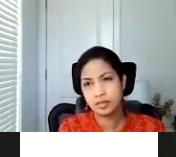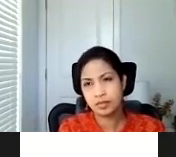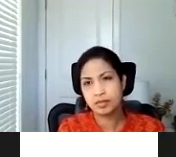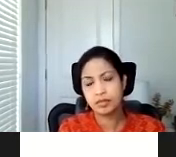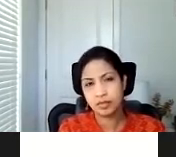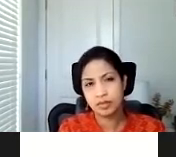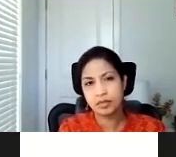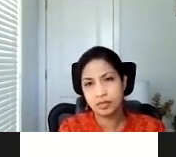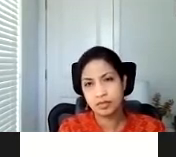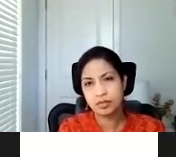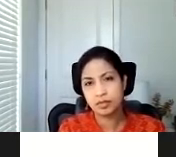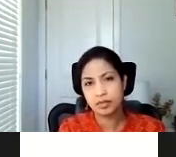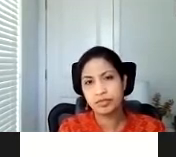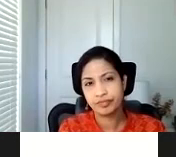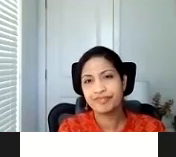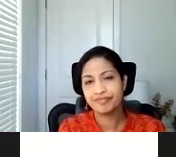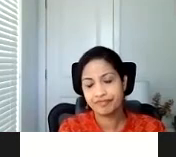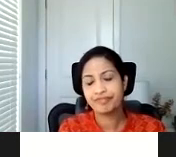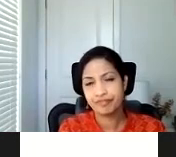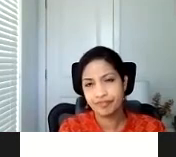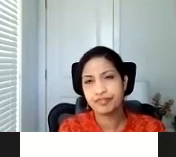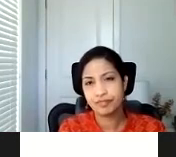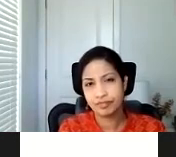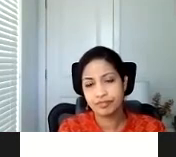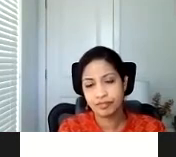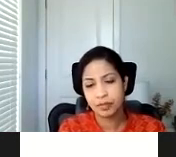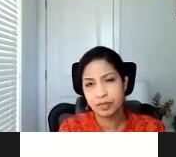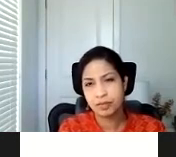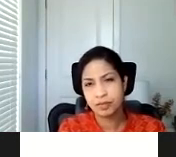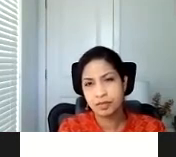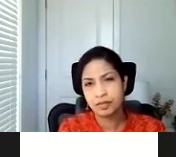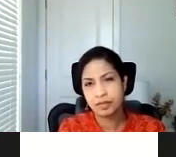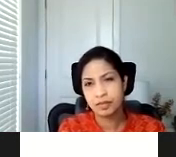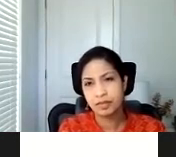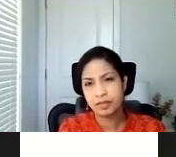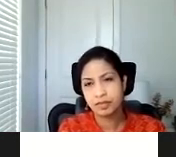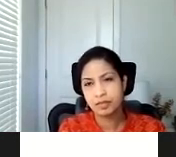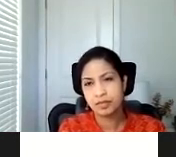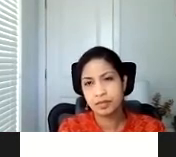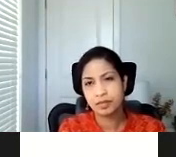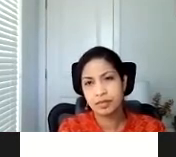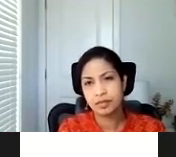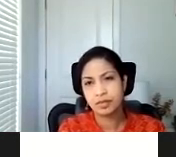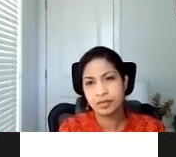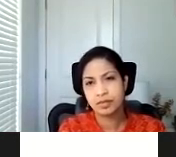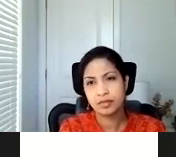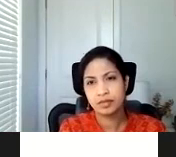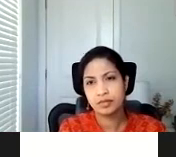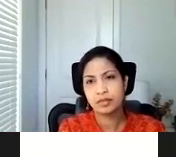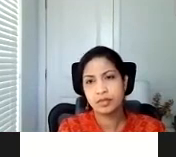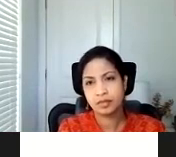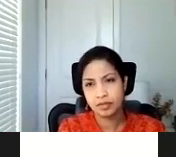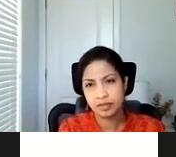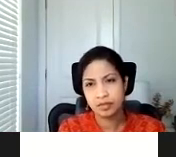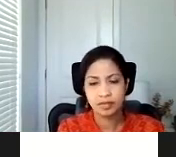the resources are all locked up in special education. But the majority of children with say, visual impairment and so